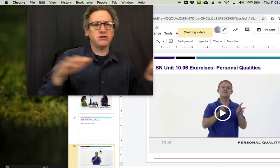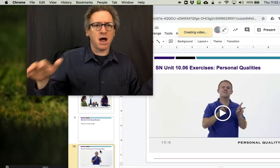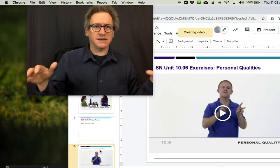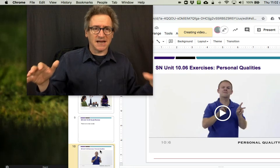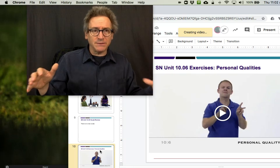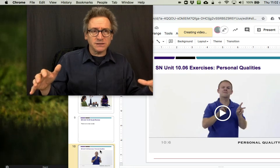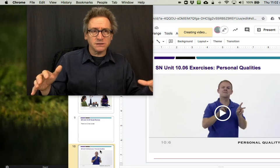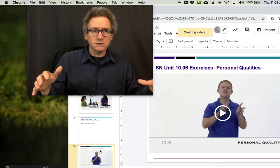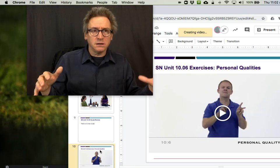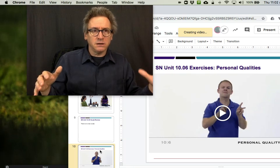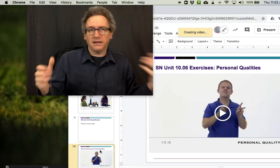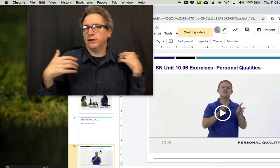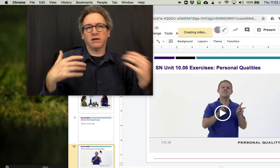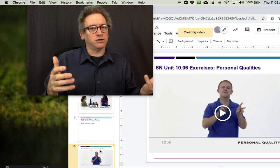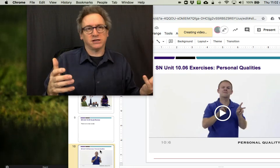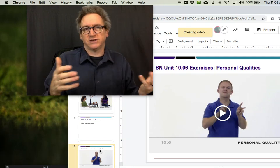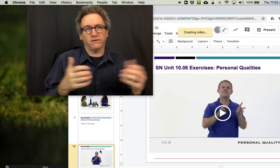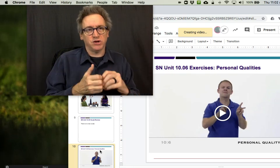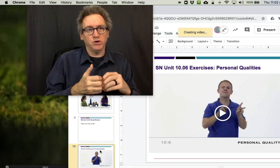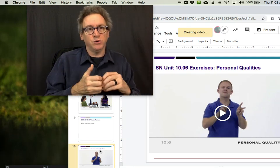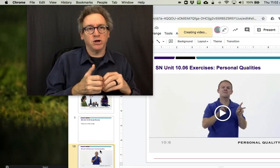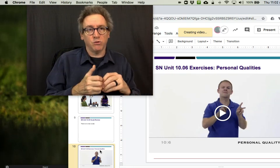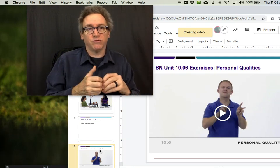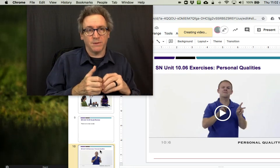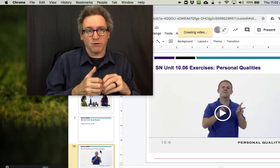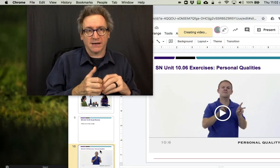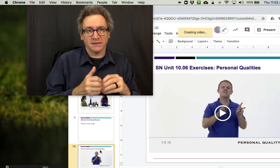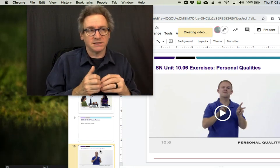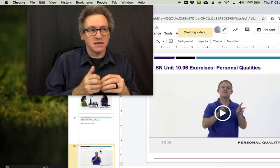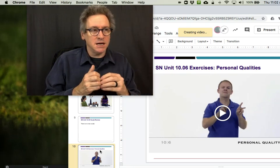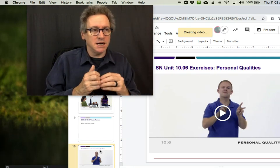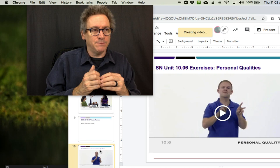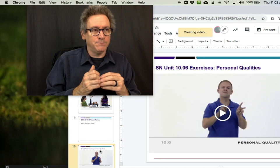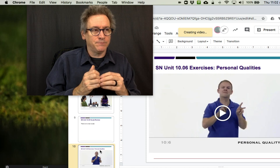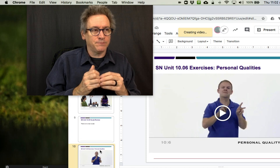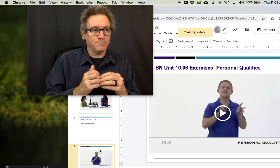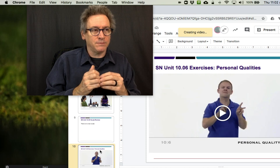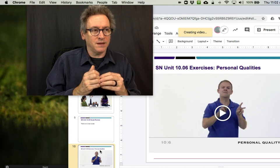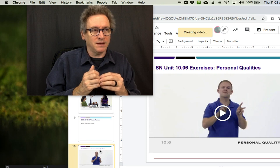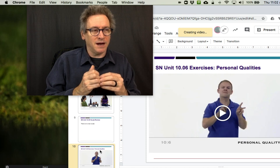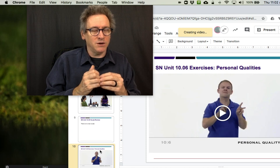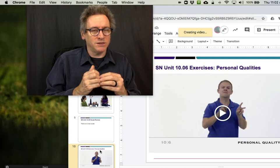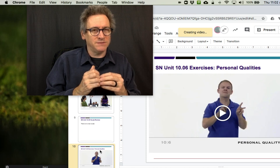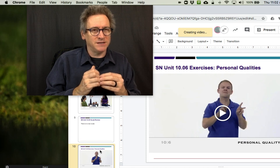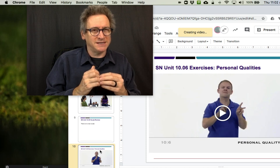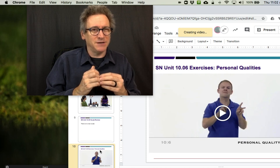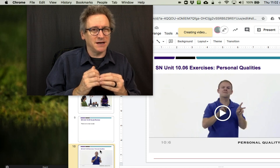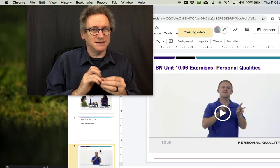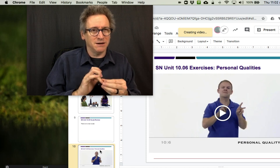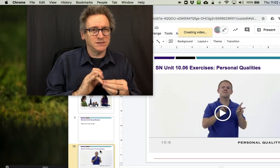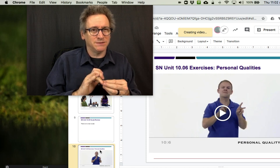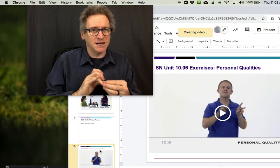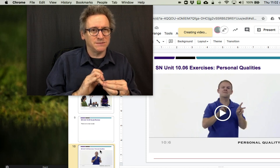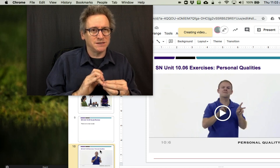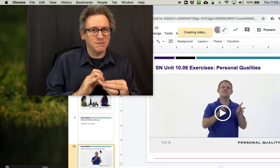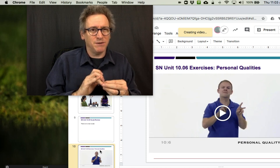They're not assignments. They literally are just so you can go through them and practice. I know they seem kind of